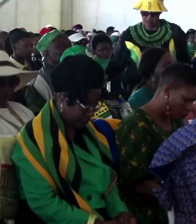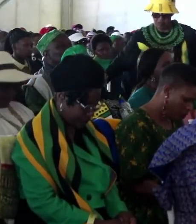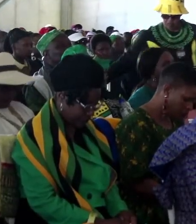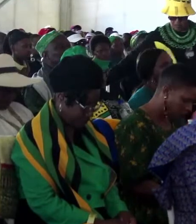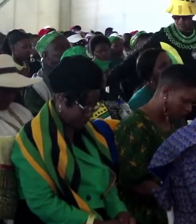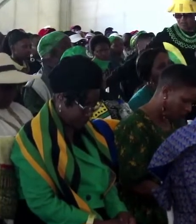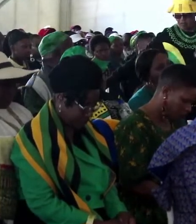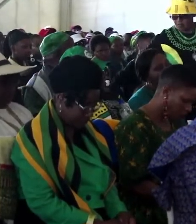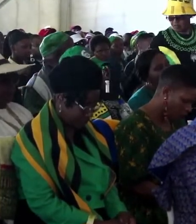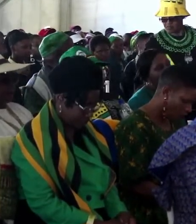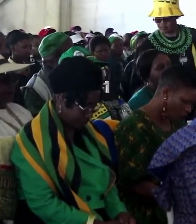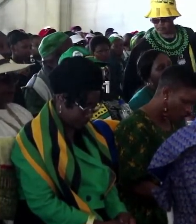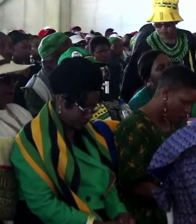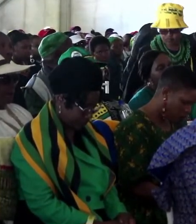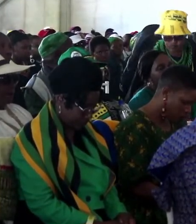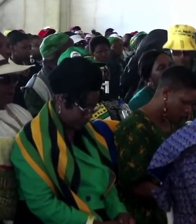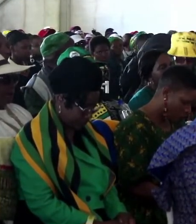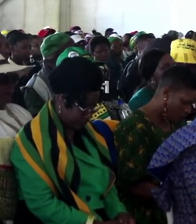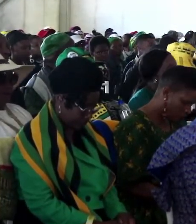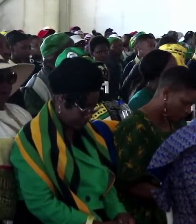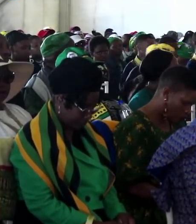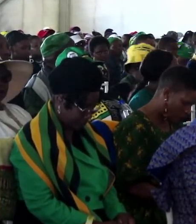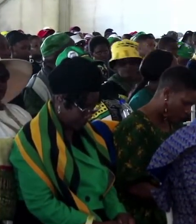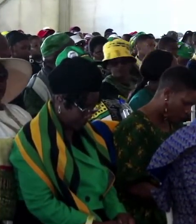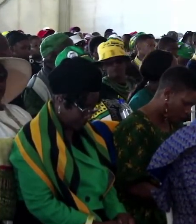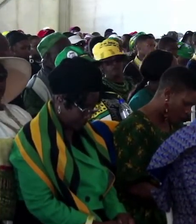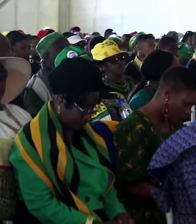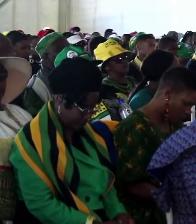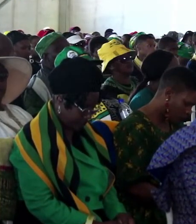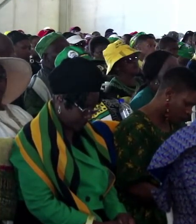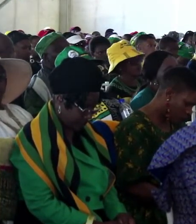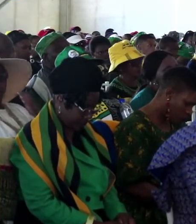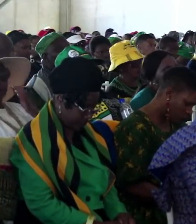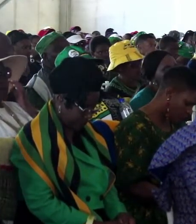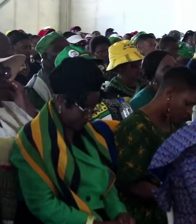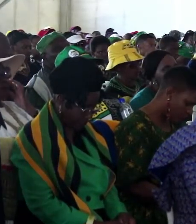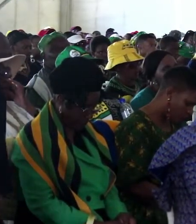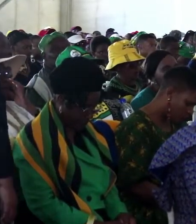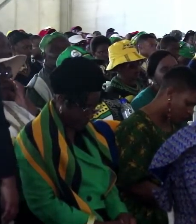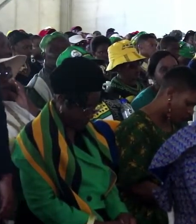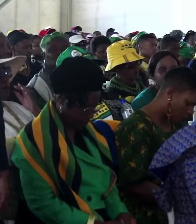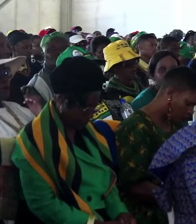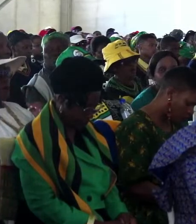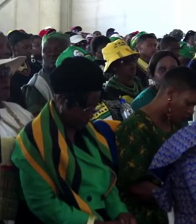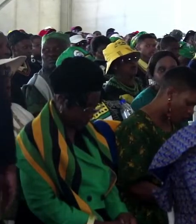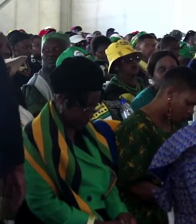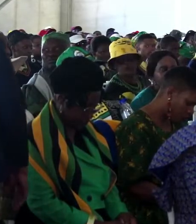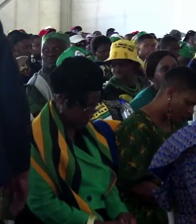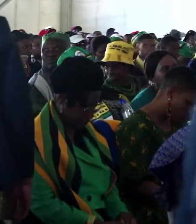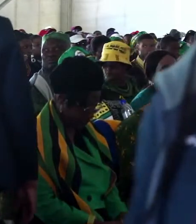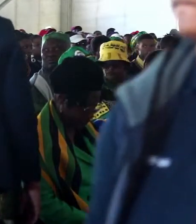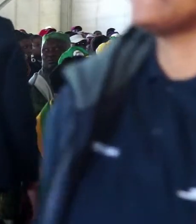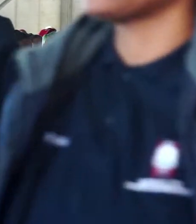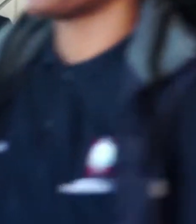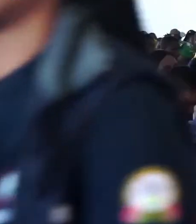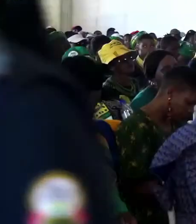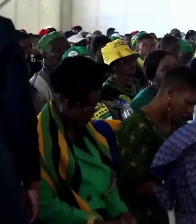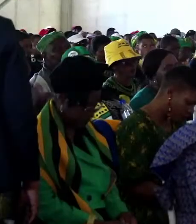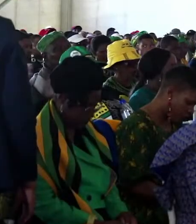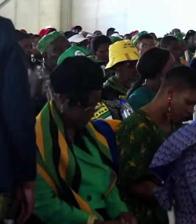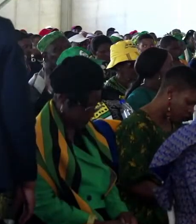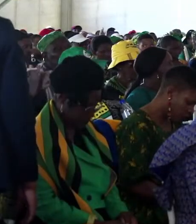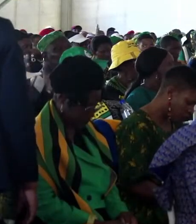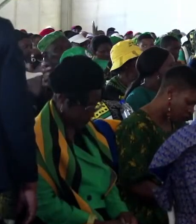bantu balapha, imost yabo bayaphangela. Namhlanje, sifuna ubulela pha kuwe, ithani enkosi